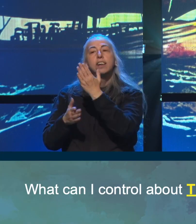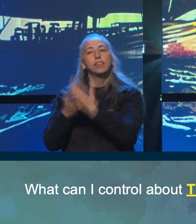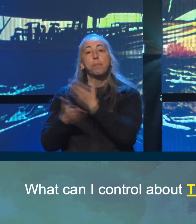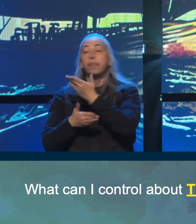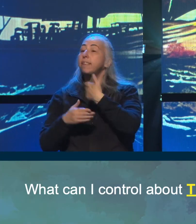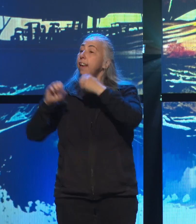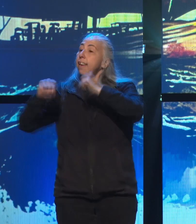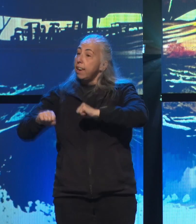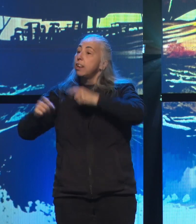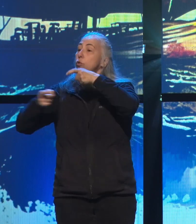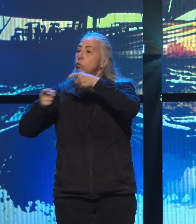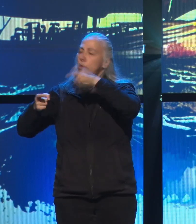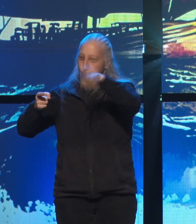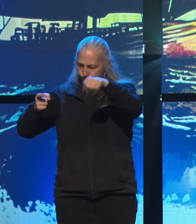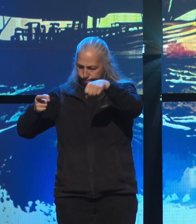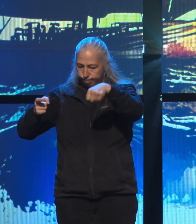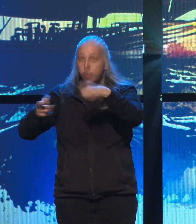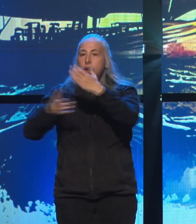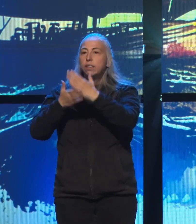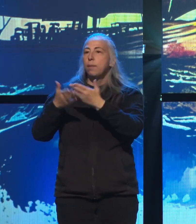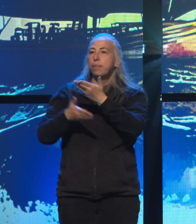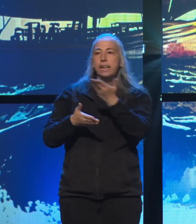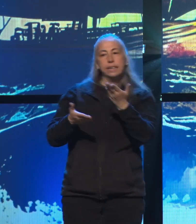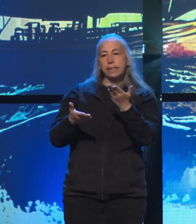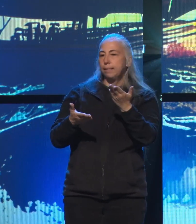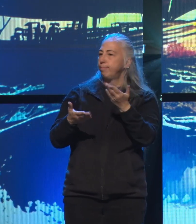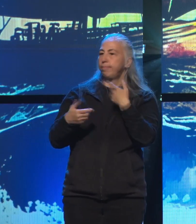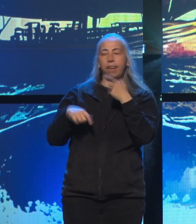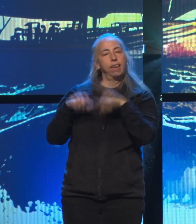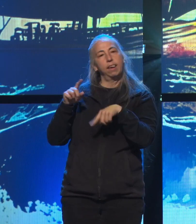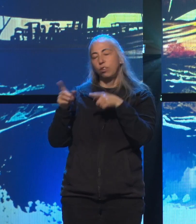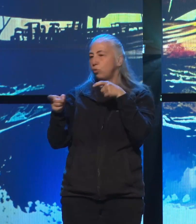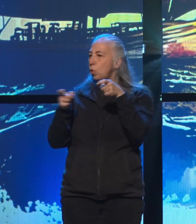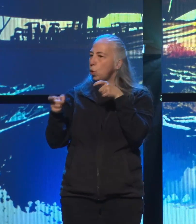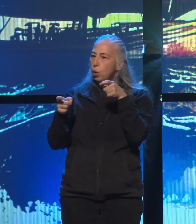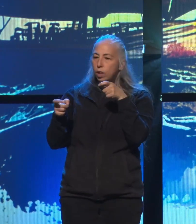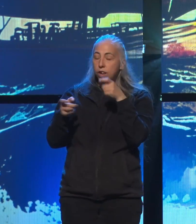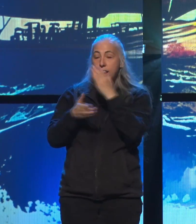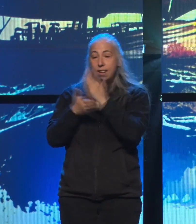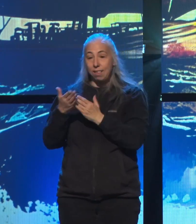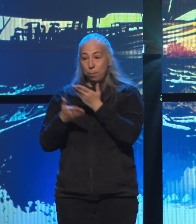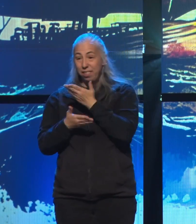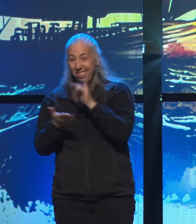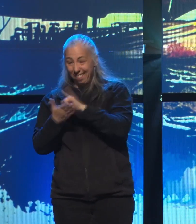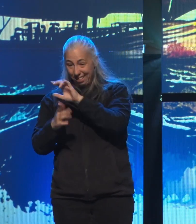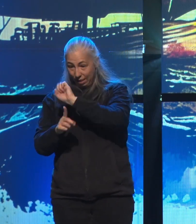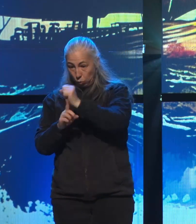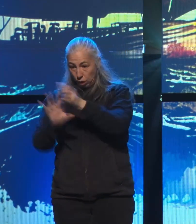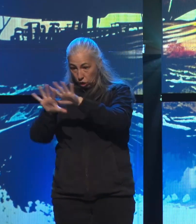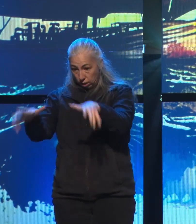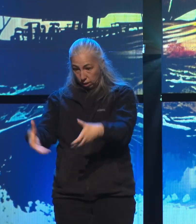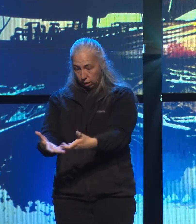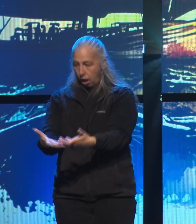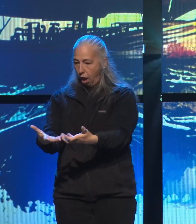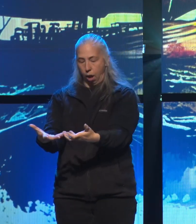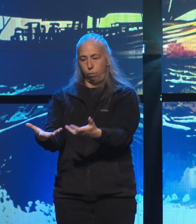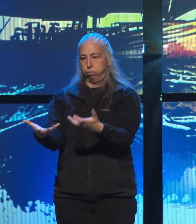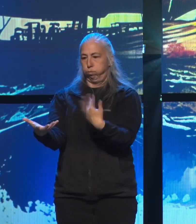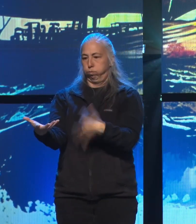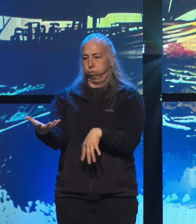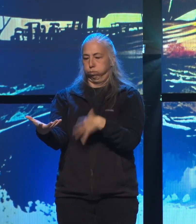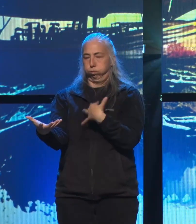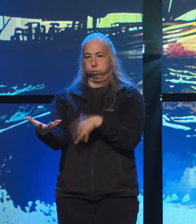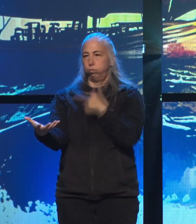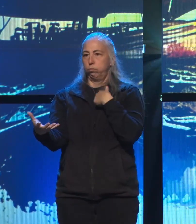can control, but there are things that I can't control. There are things about this situation that are so far out of my control. And if I can at least start with